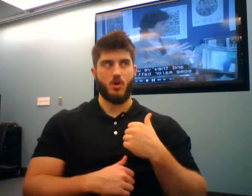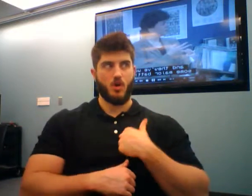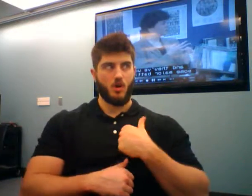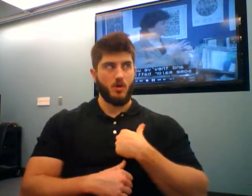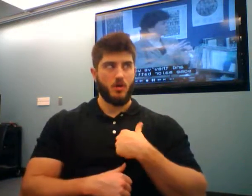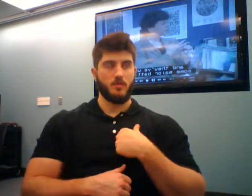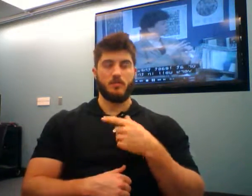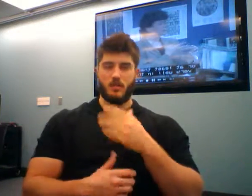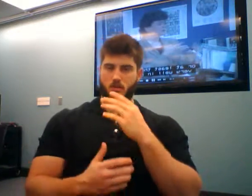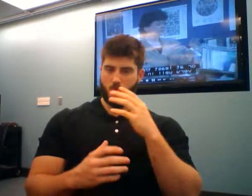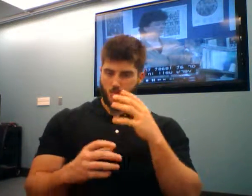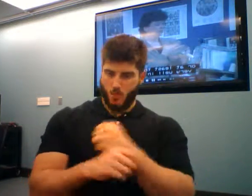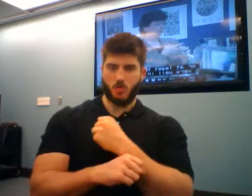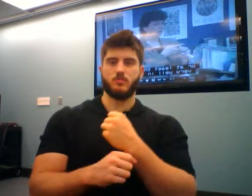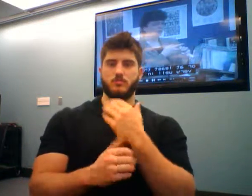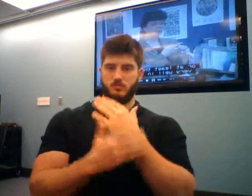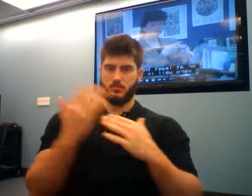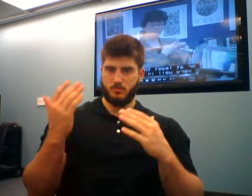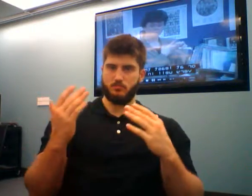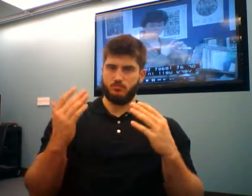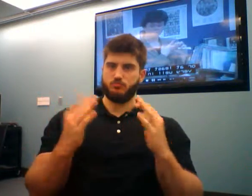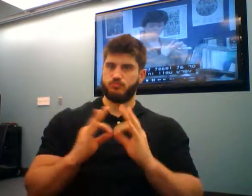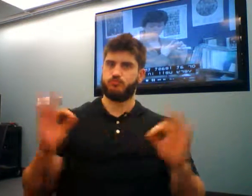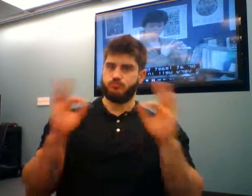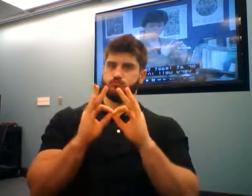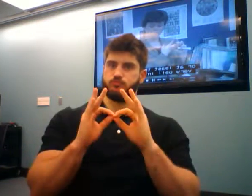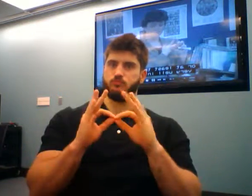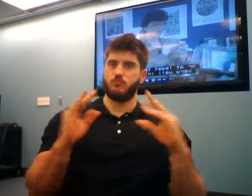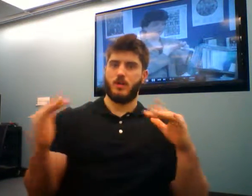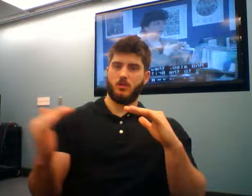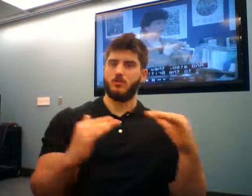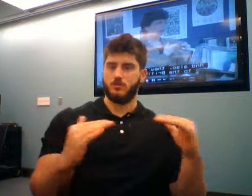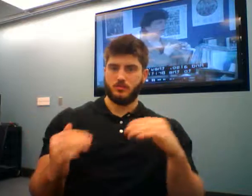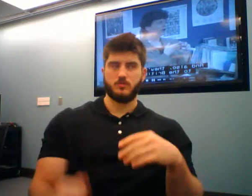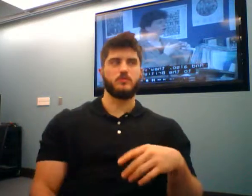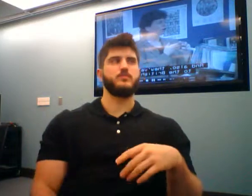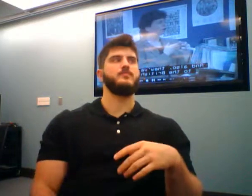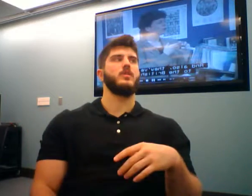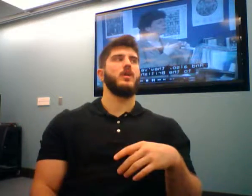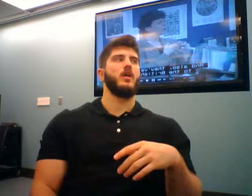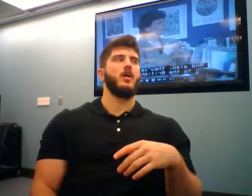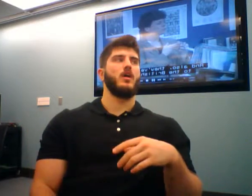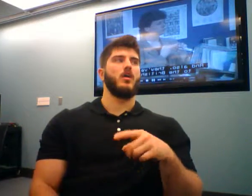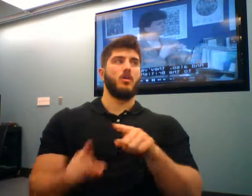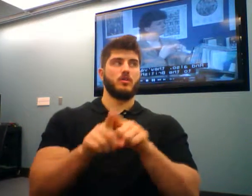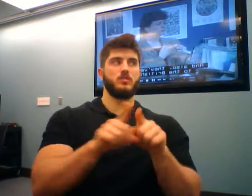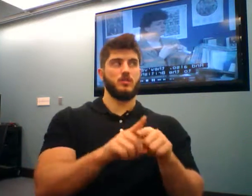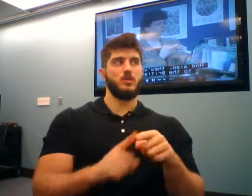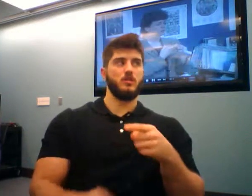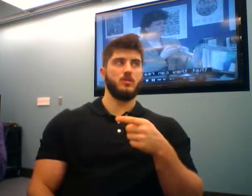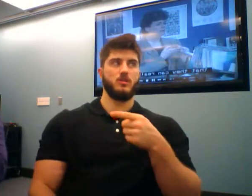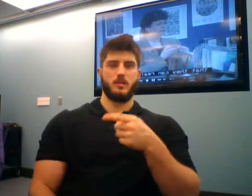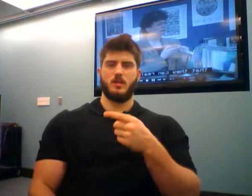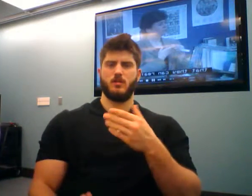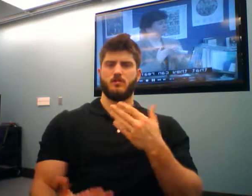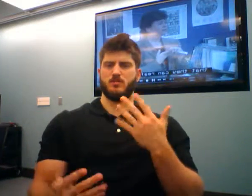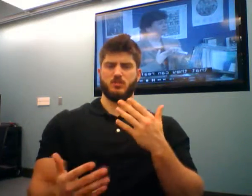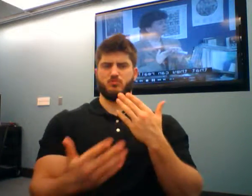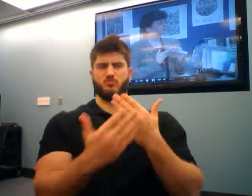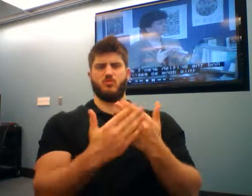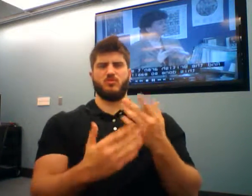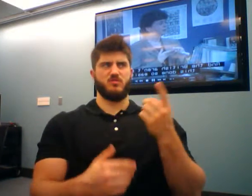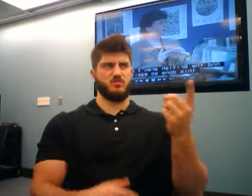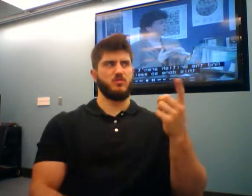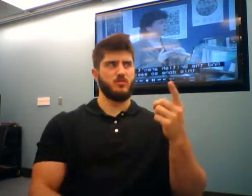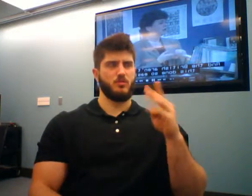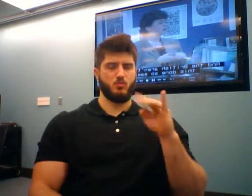major battles, or at least they did very well in them. And also, they've proven to the British now that they can really fight,